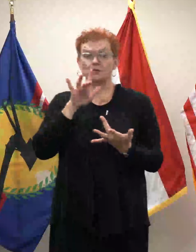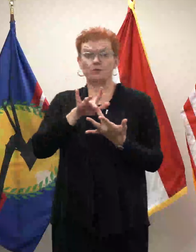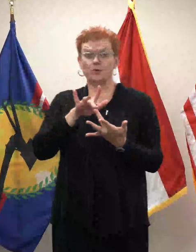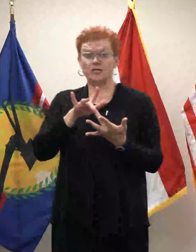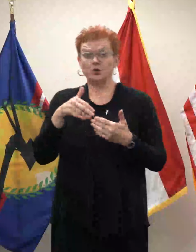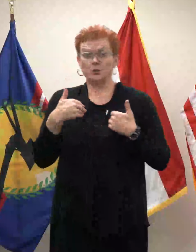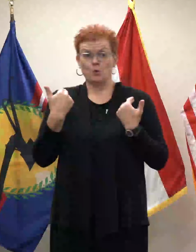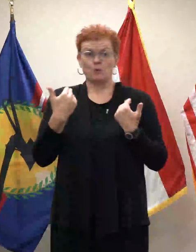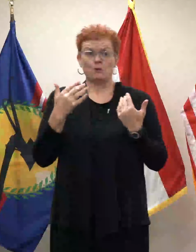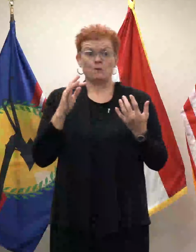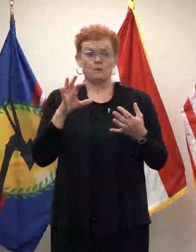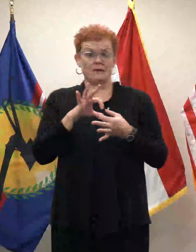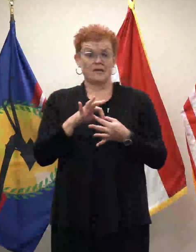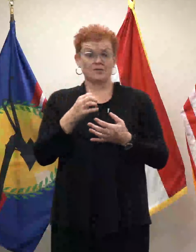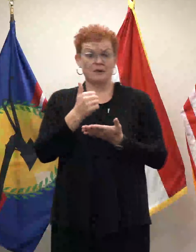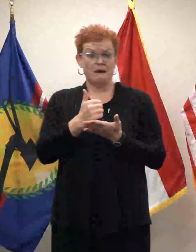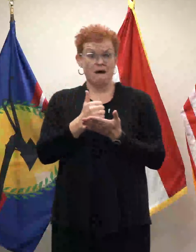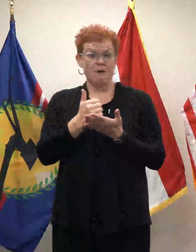Connection Helpline, you can call